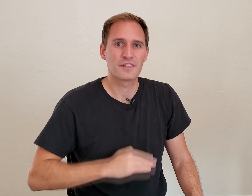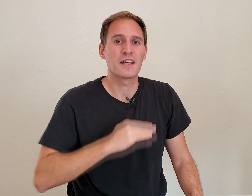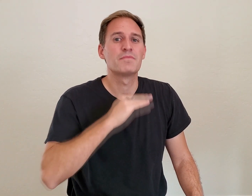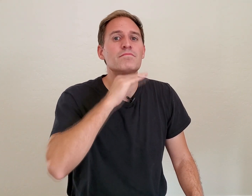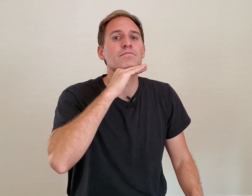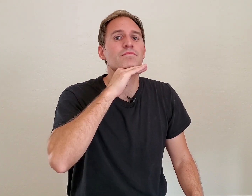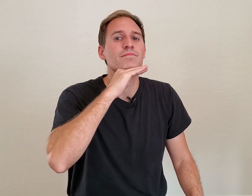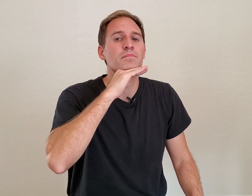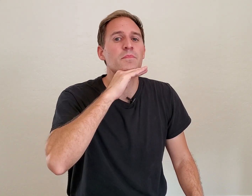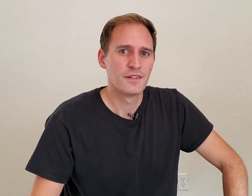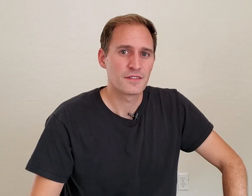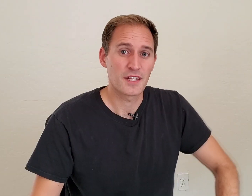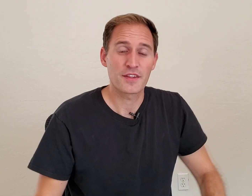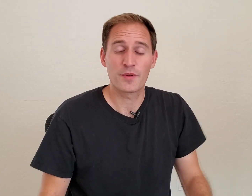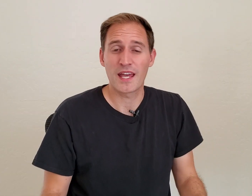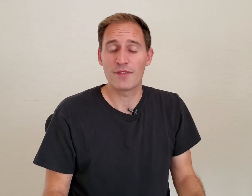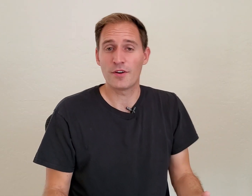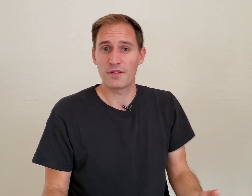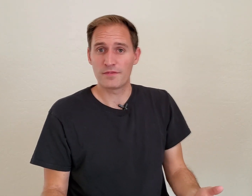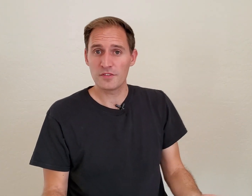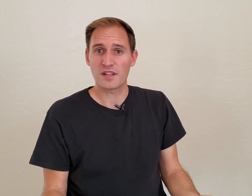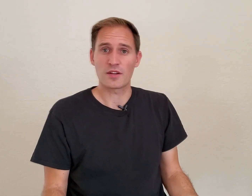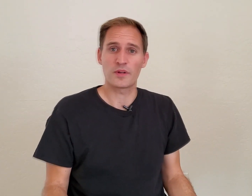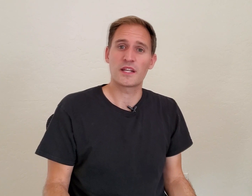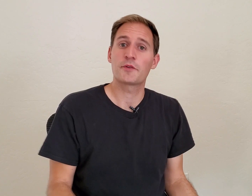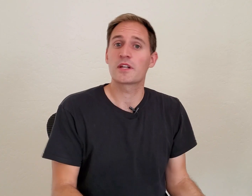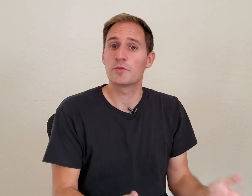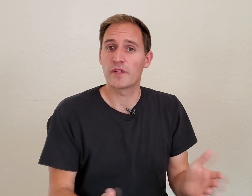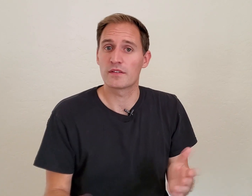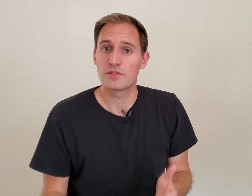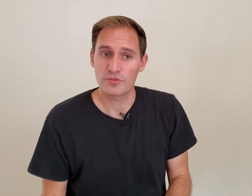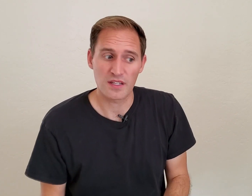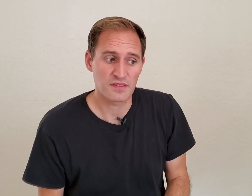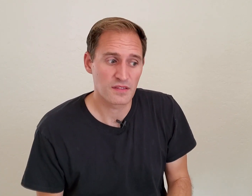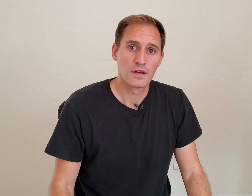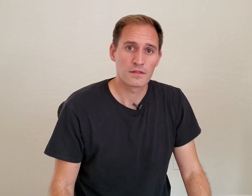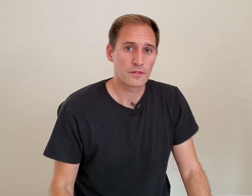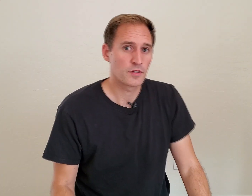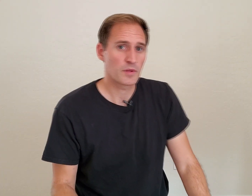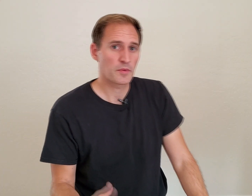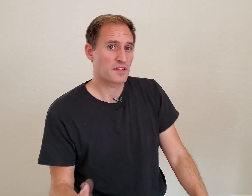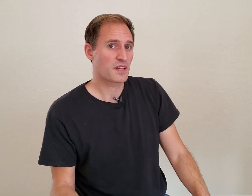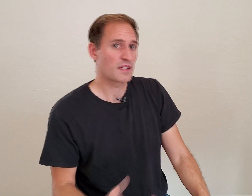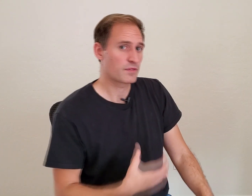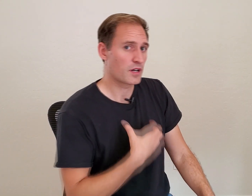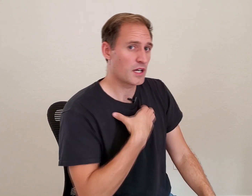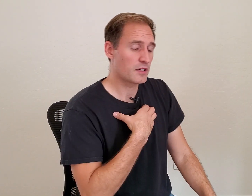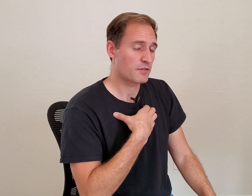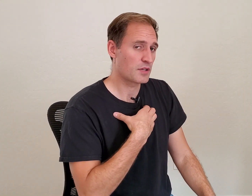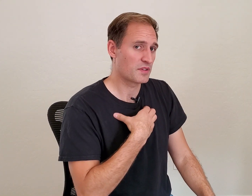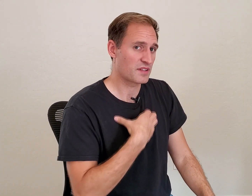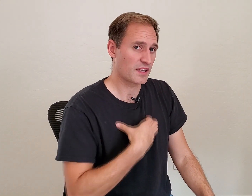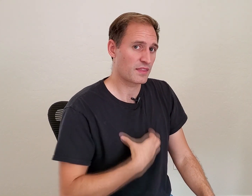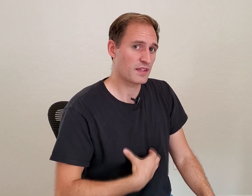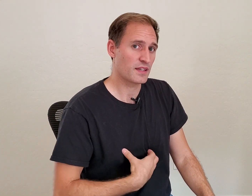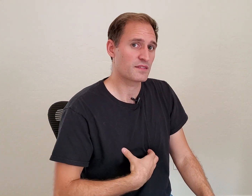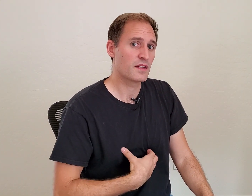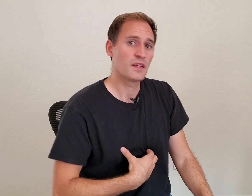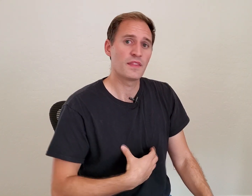up. So now that we have all the foods out of the way, now we're going to move on to drinks. So if you remember, the sign for hungry was like this. The